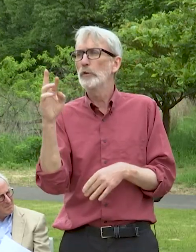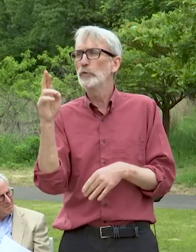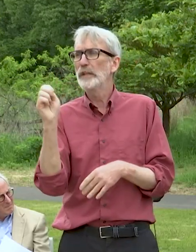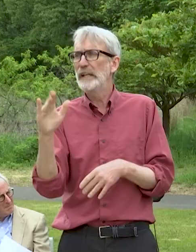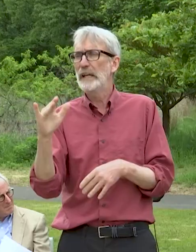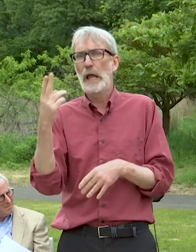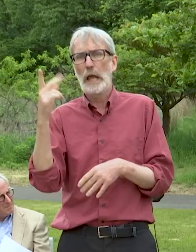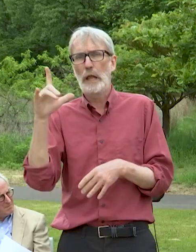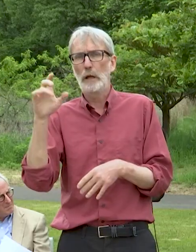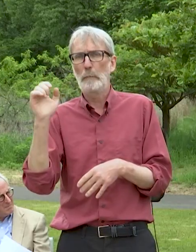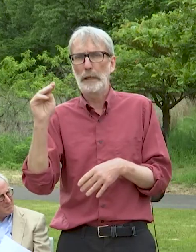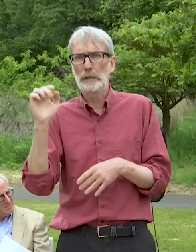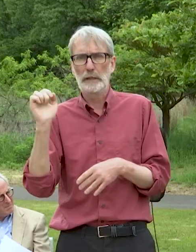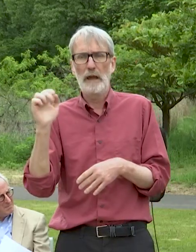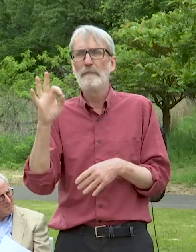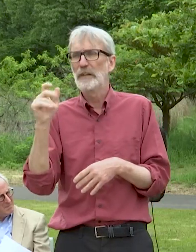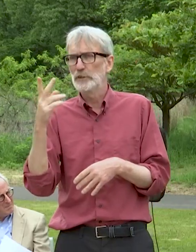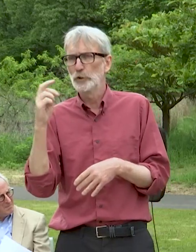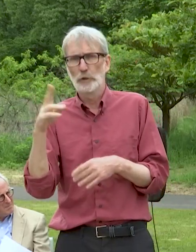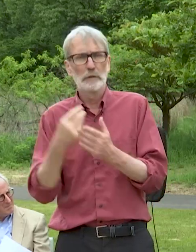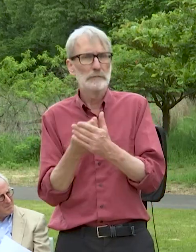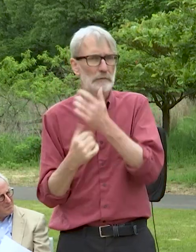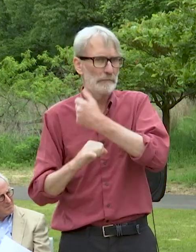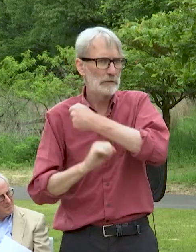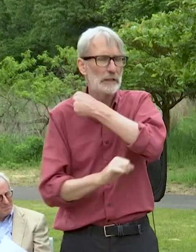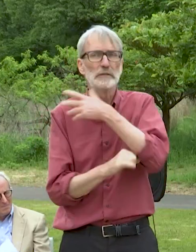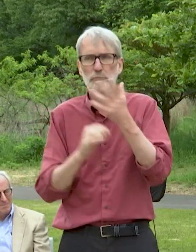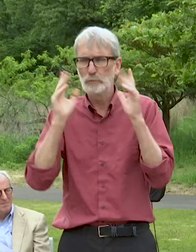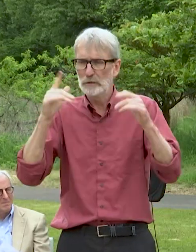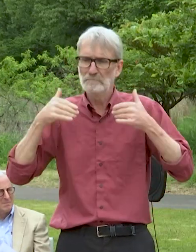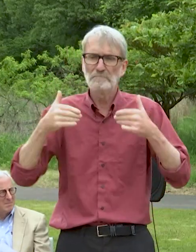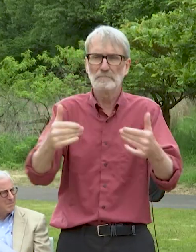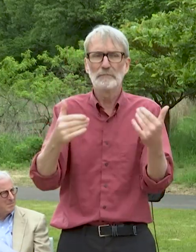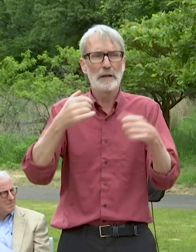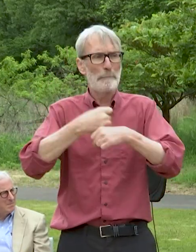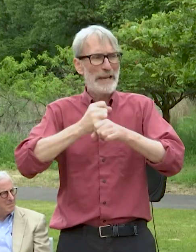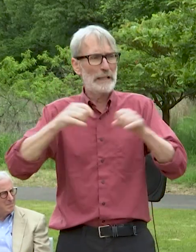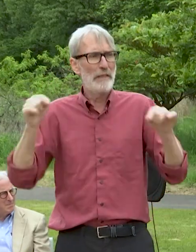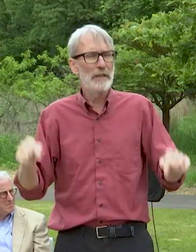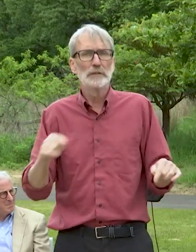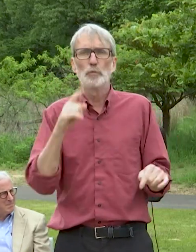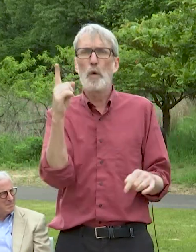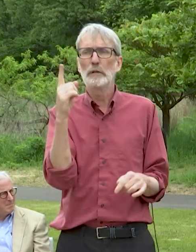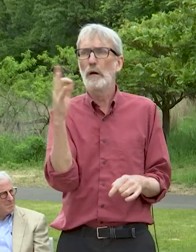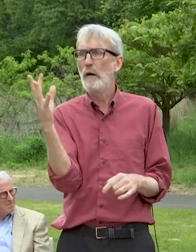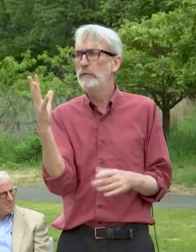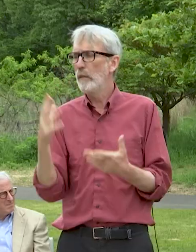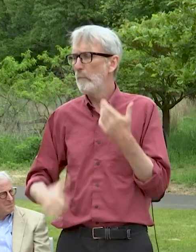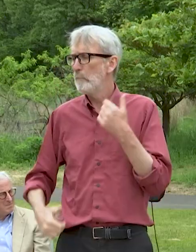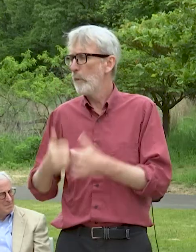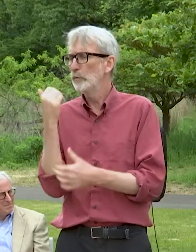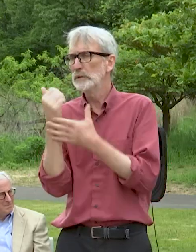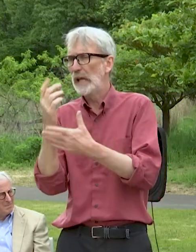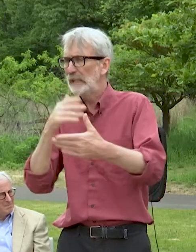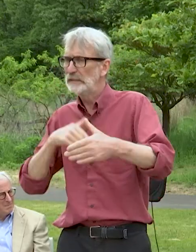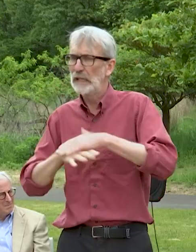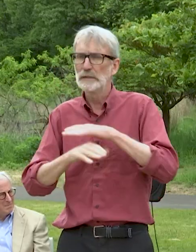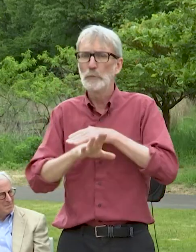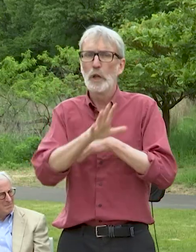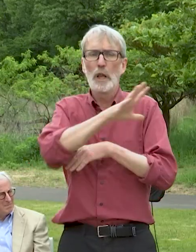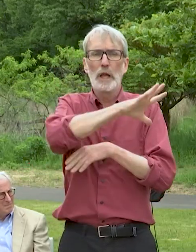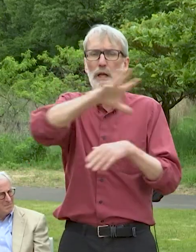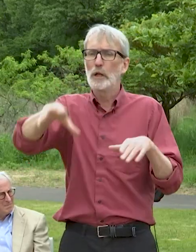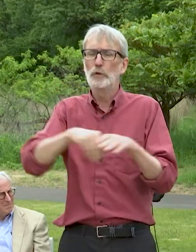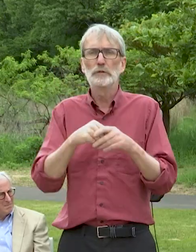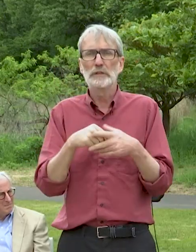Foundation, we are taking the next step in making the Frick Environmental Center one of the most accessible and inclusive spaces